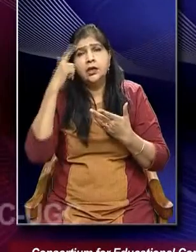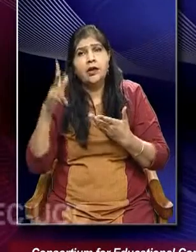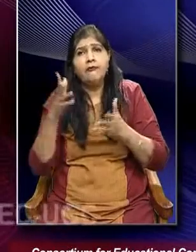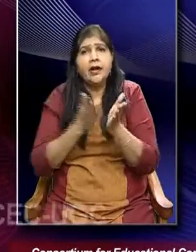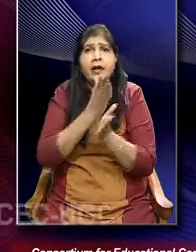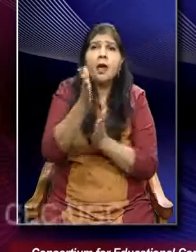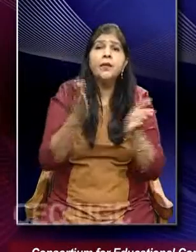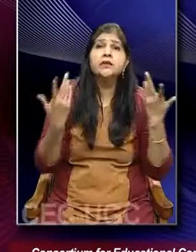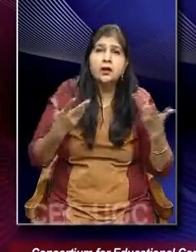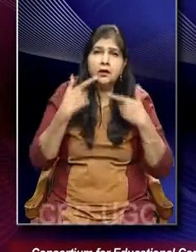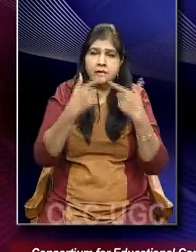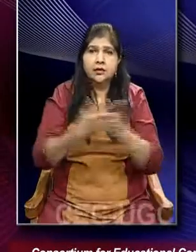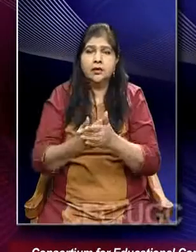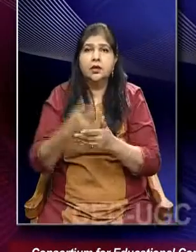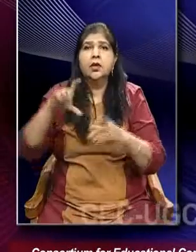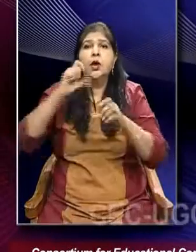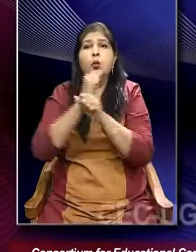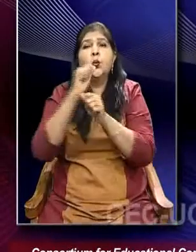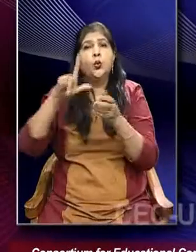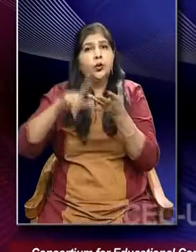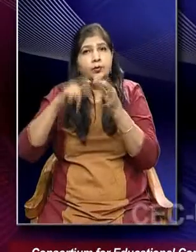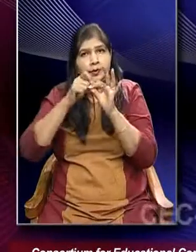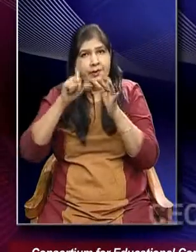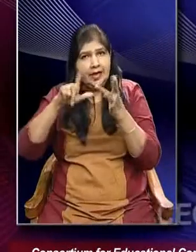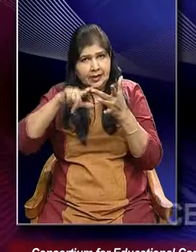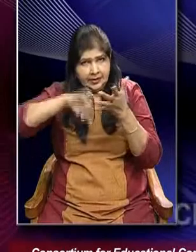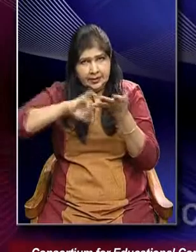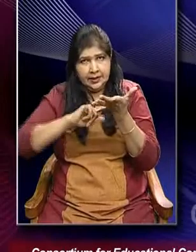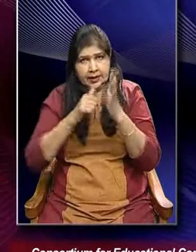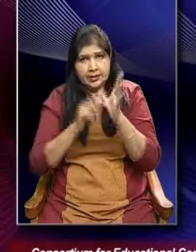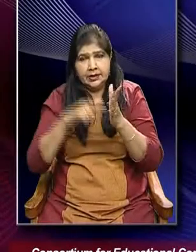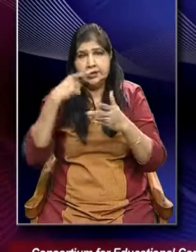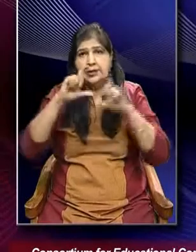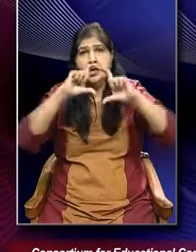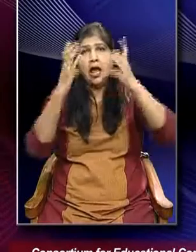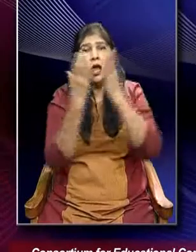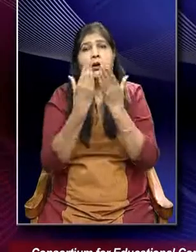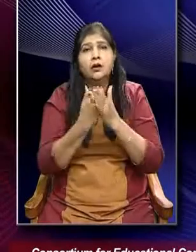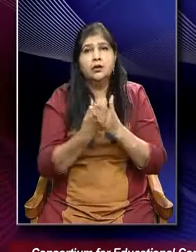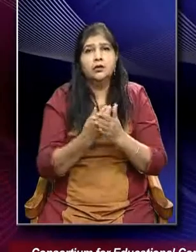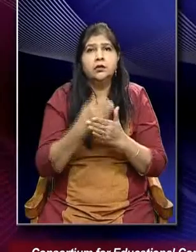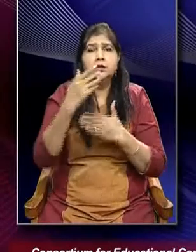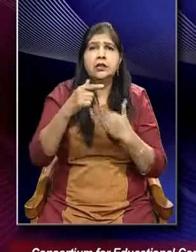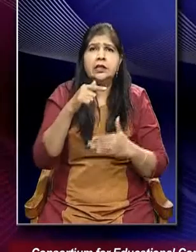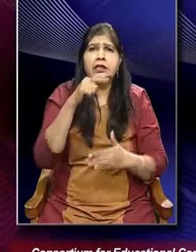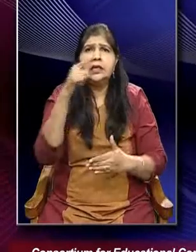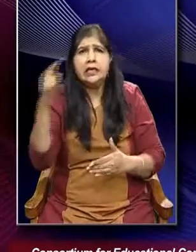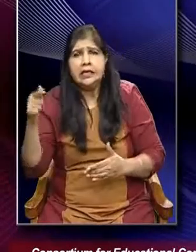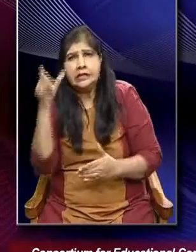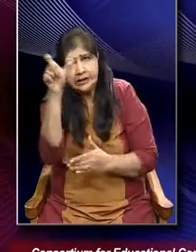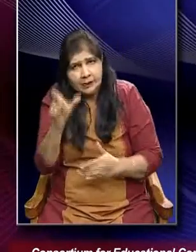dimensions of globalization. We shall take each